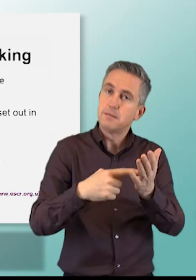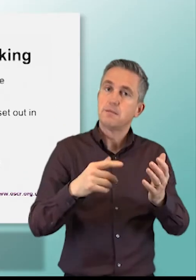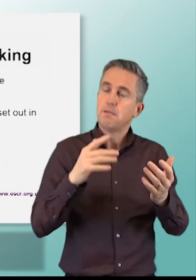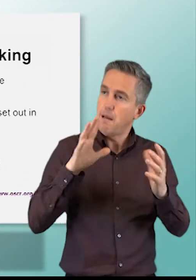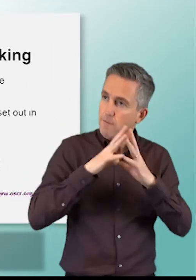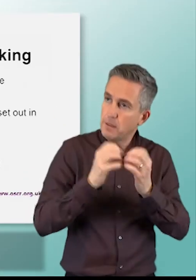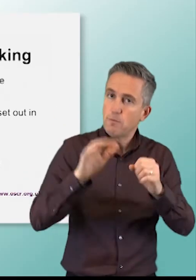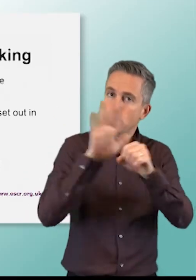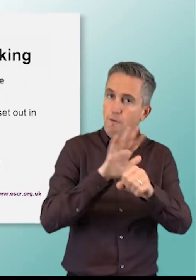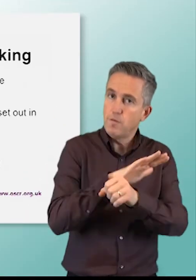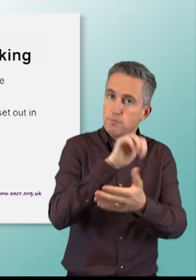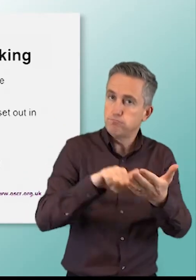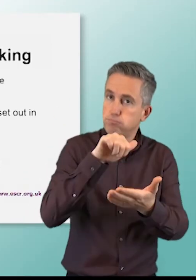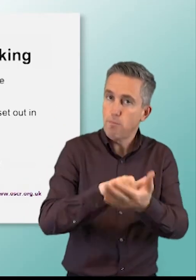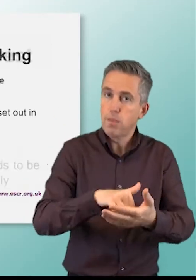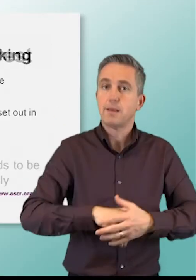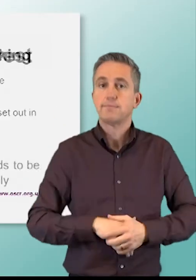should have.